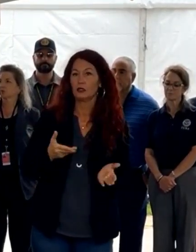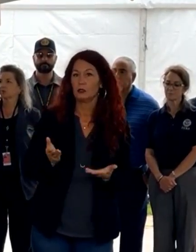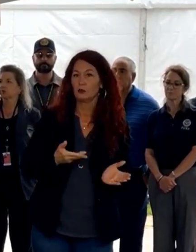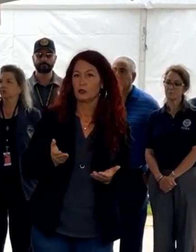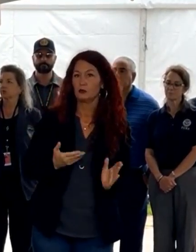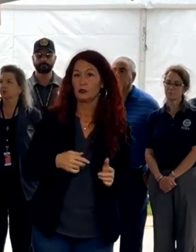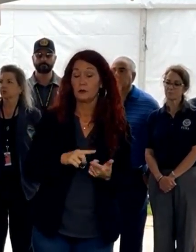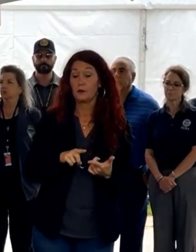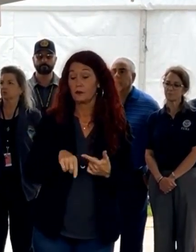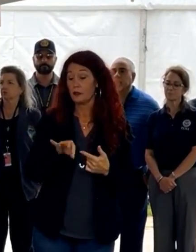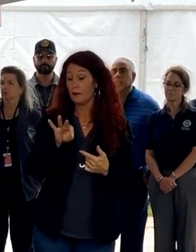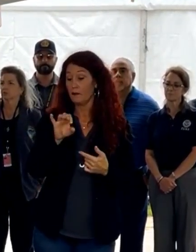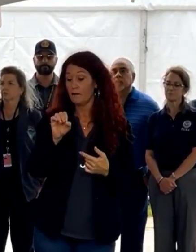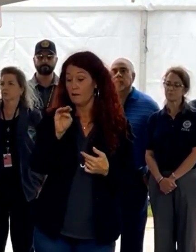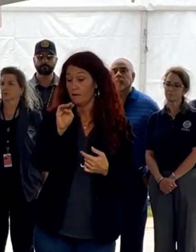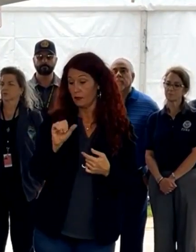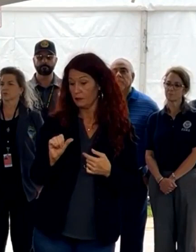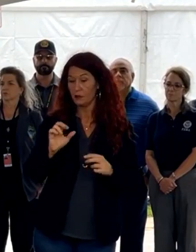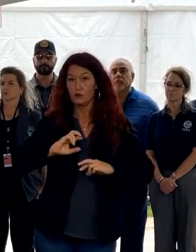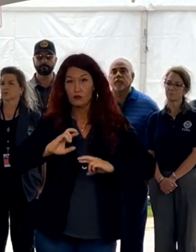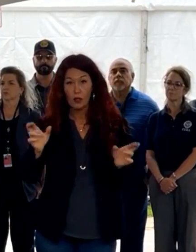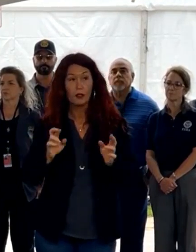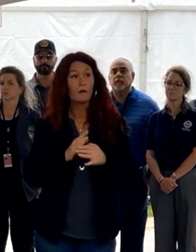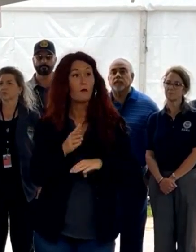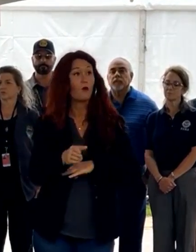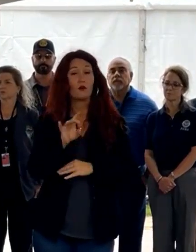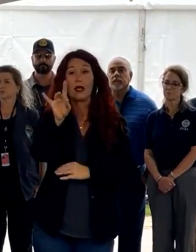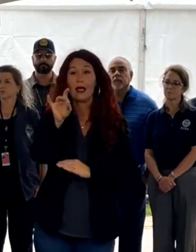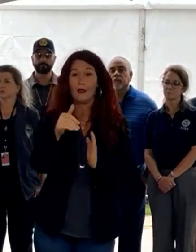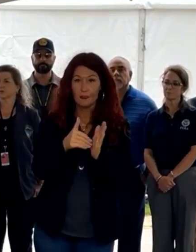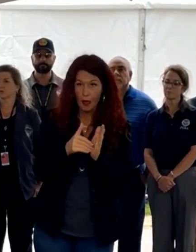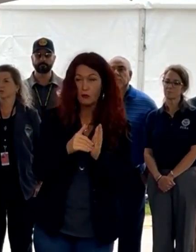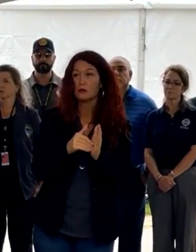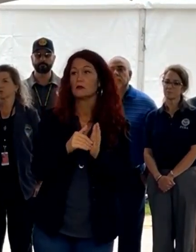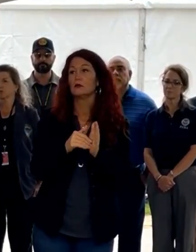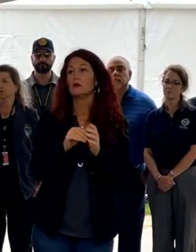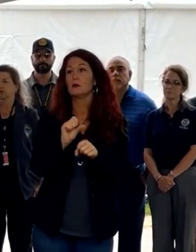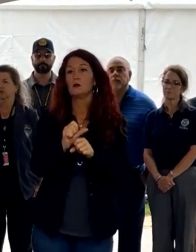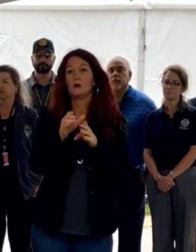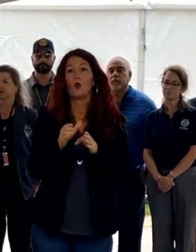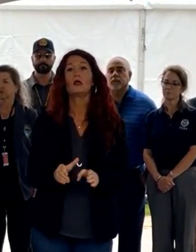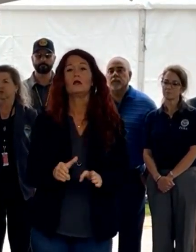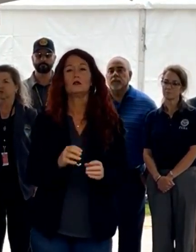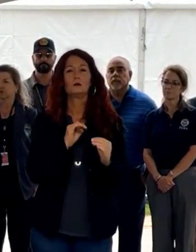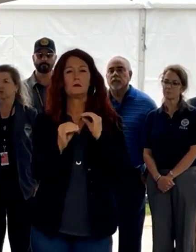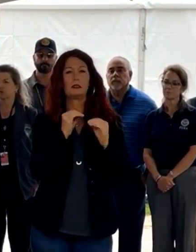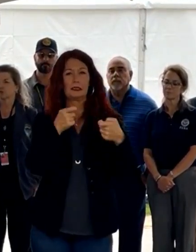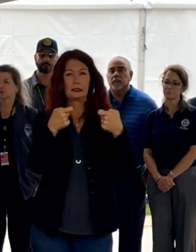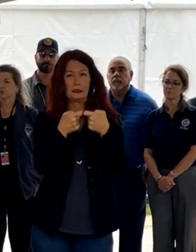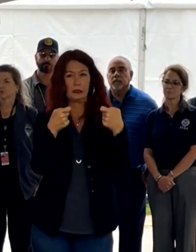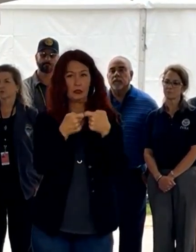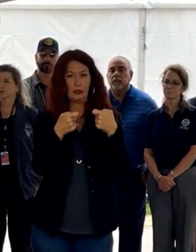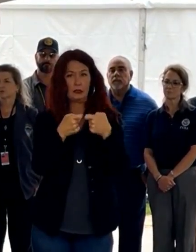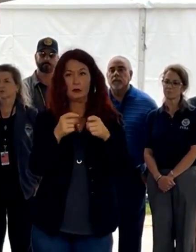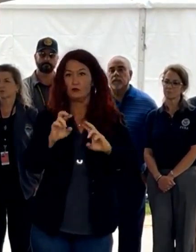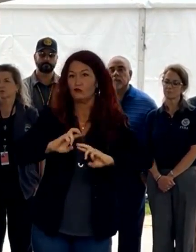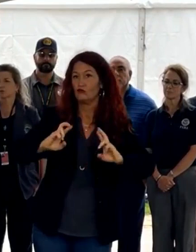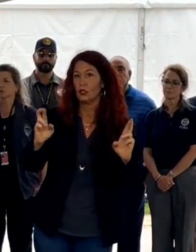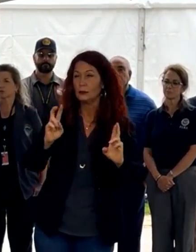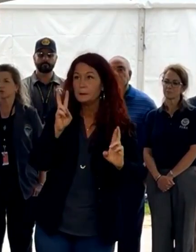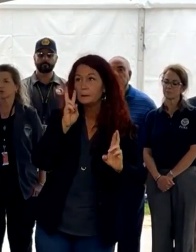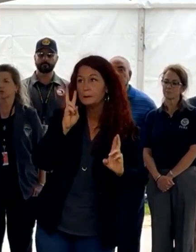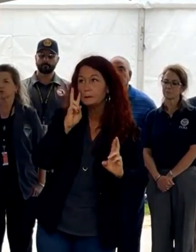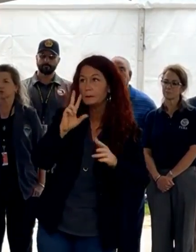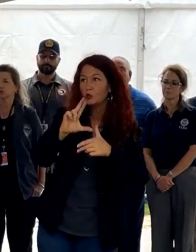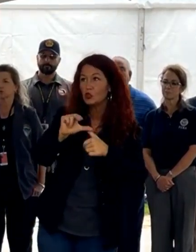more than 8,000 electrical workers on standby. The governor continues to be in constant communications with the counties that are